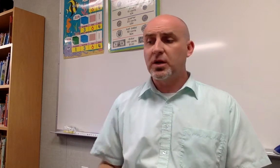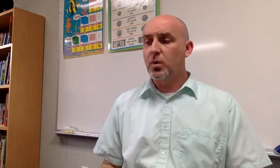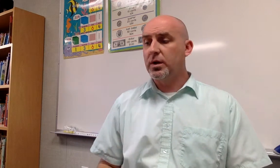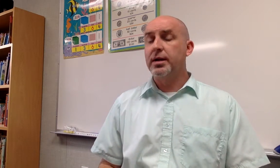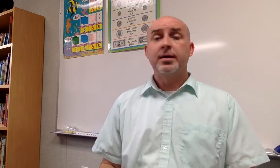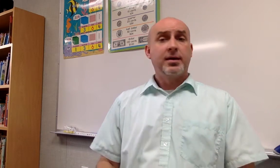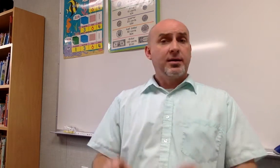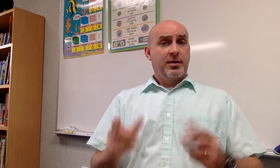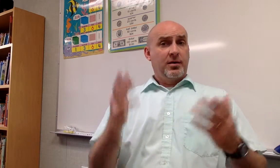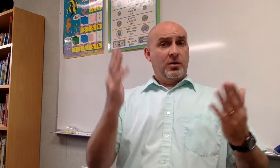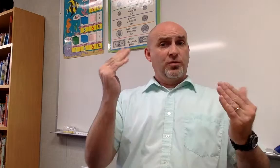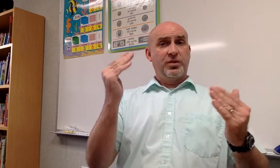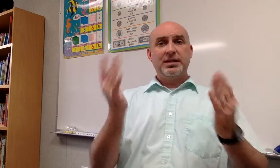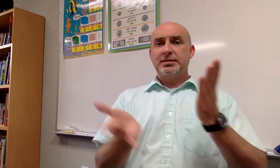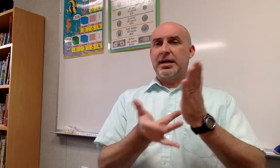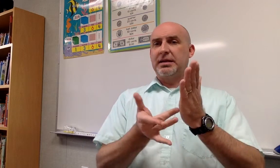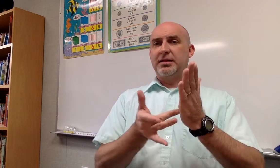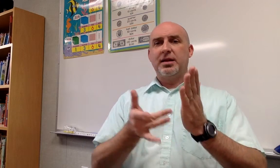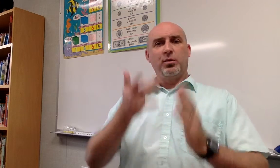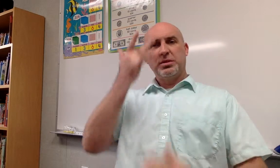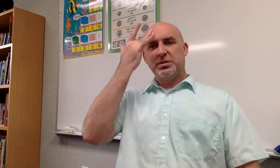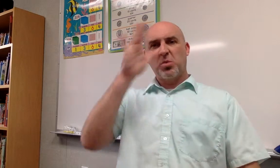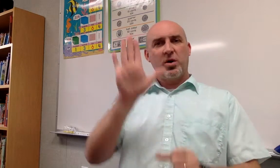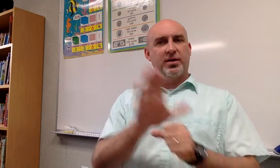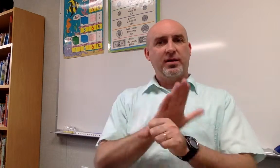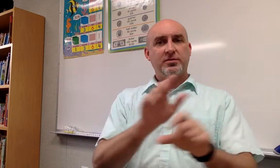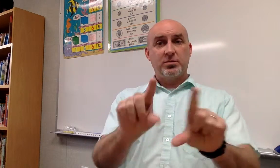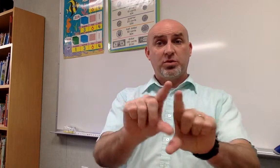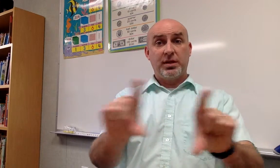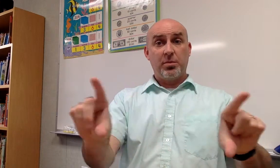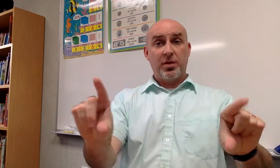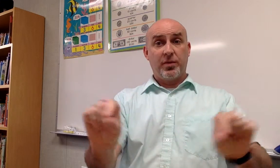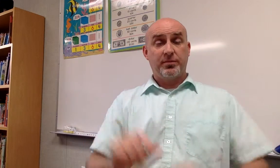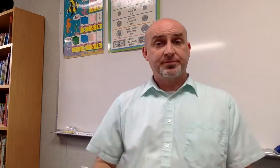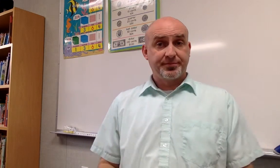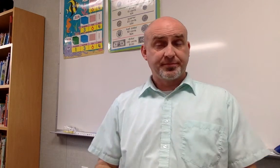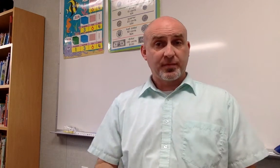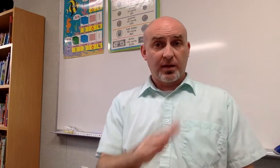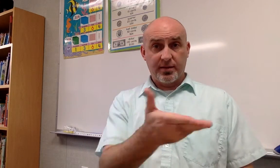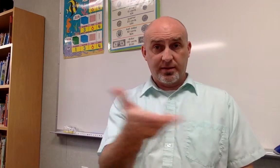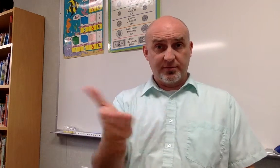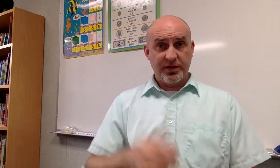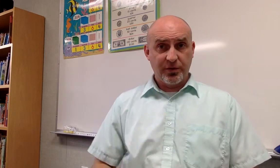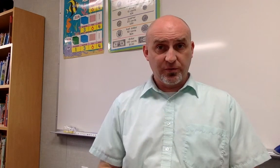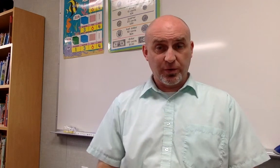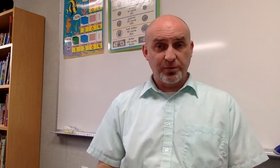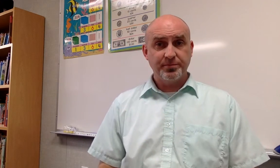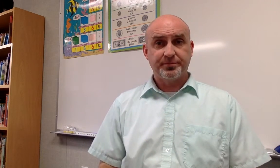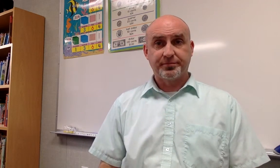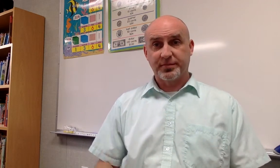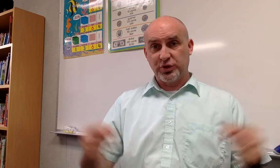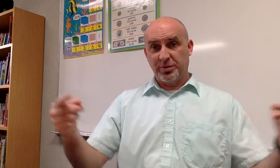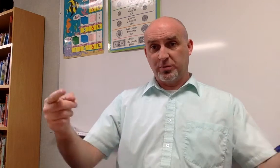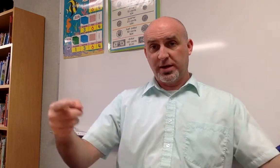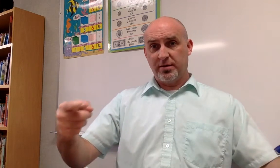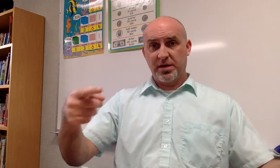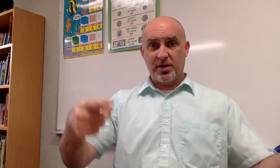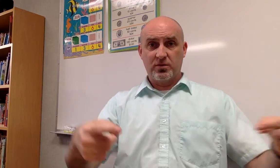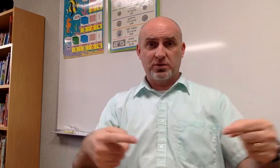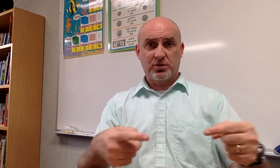handsandvoices.org. Hopefully, technically, I will be smart enough to put it up on the video for you. Should be right about,